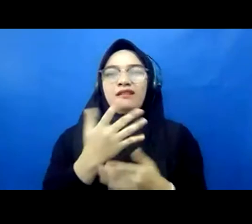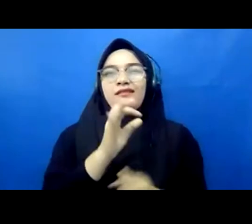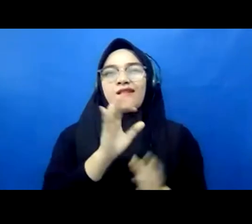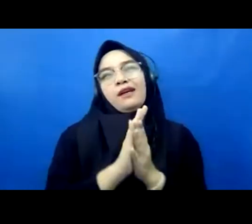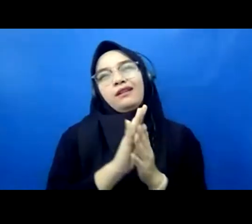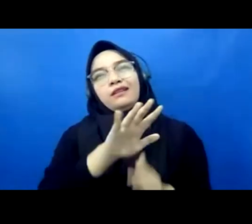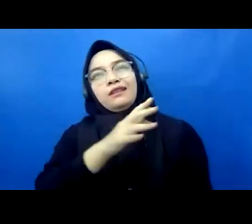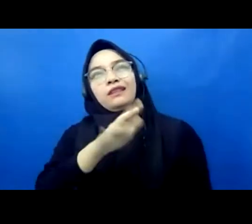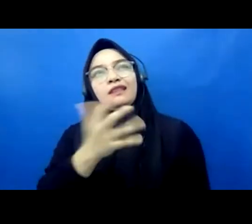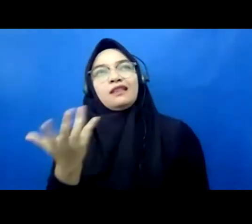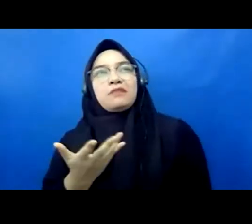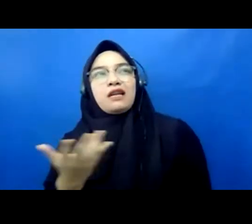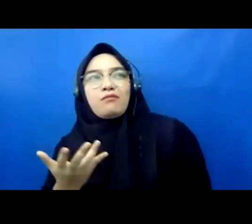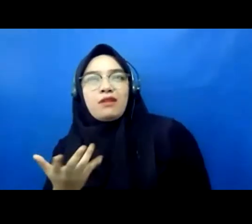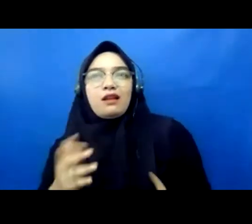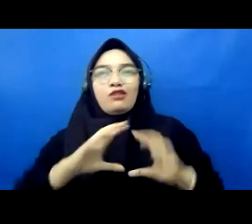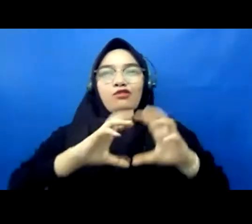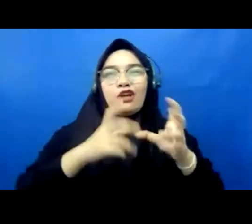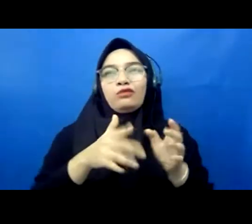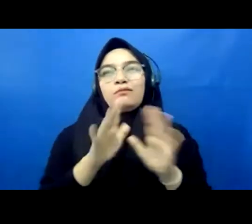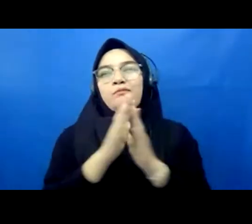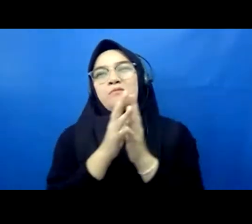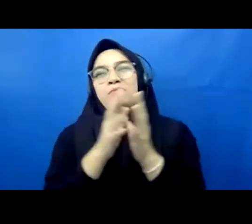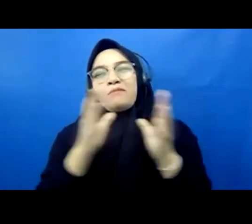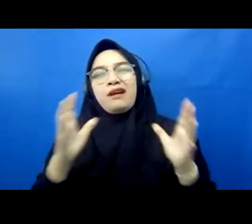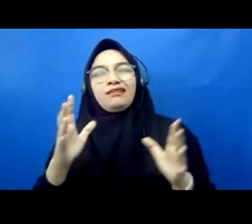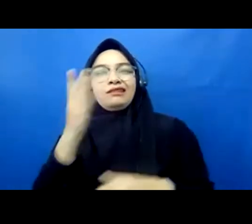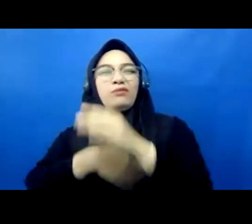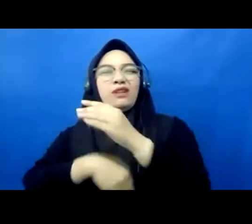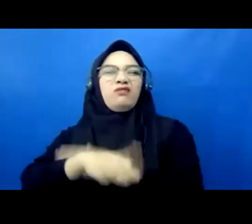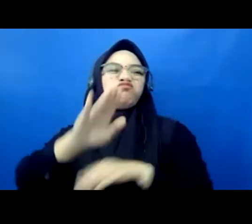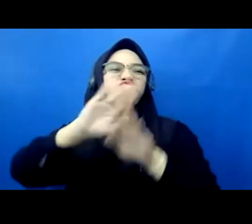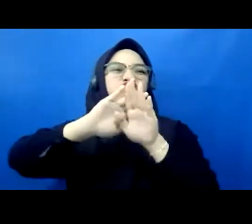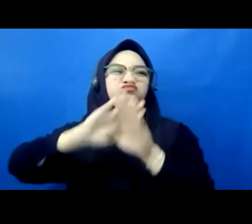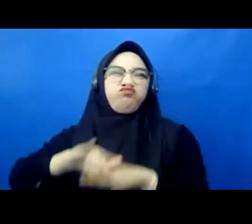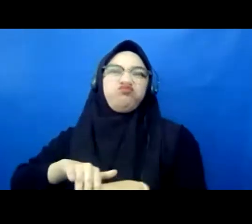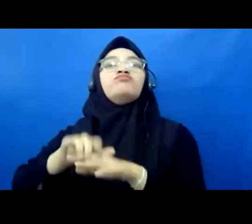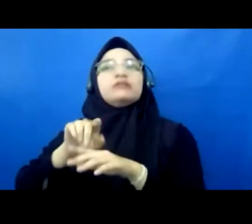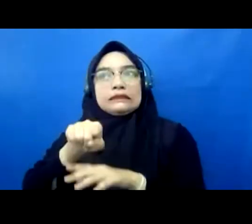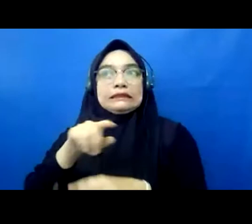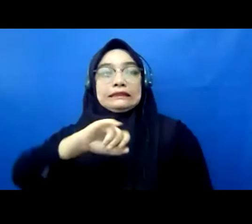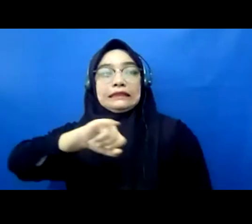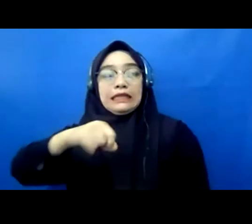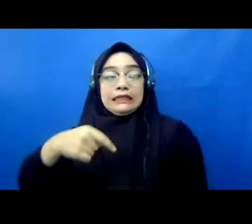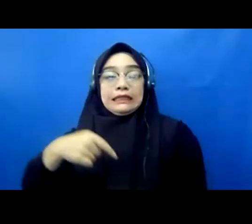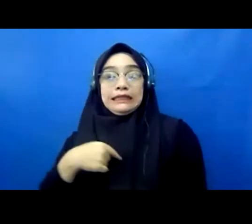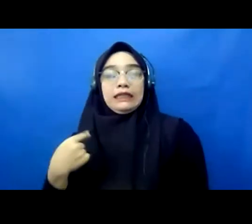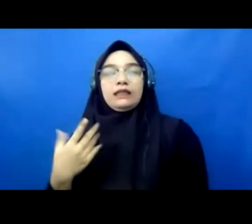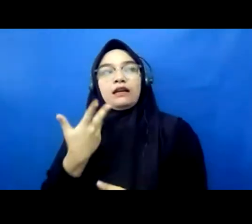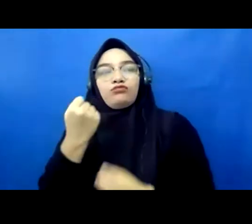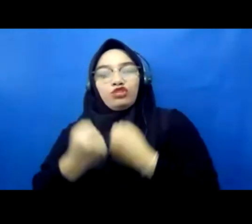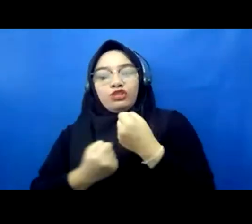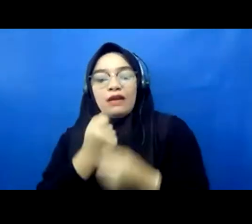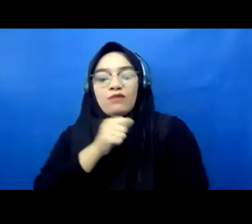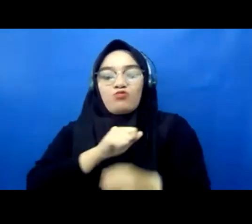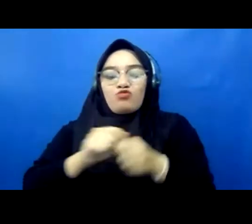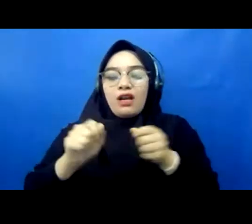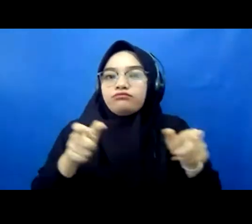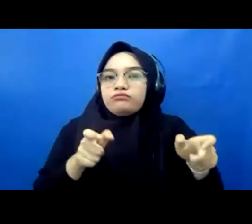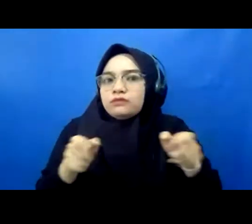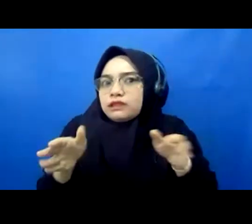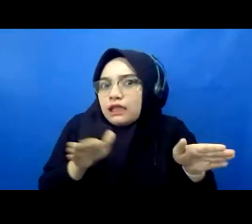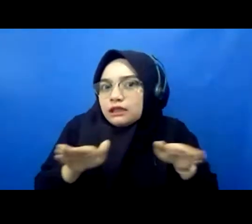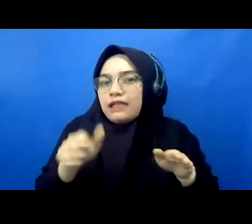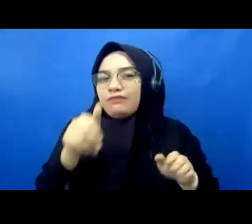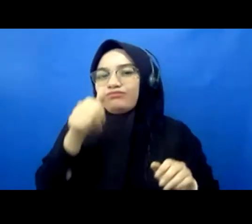already being experienced. Australia's Development for All strategy aims to promote improved quality of life of persons with